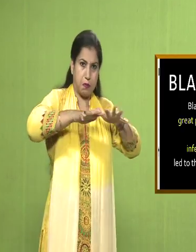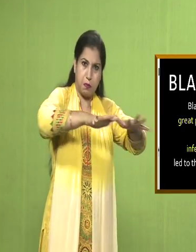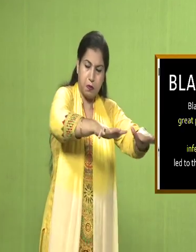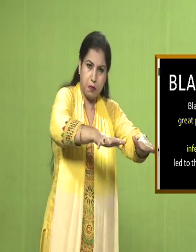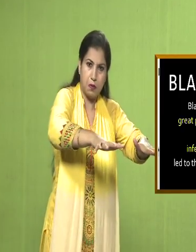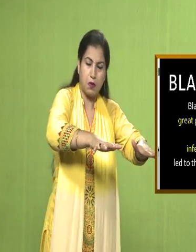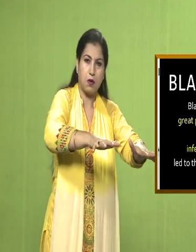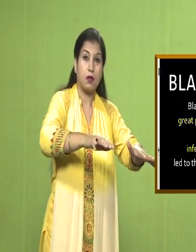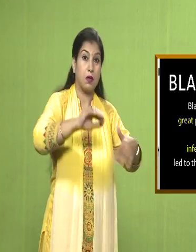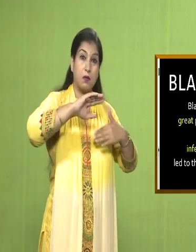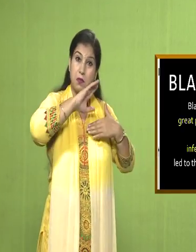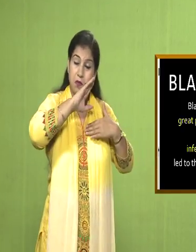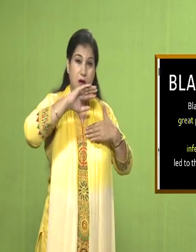or Black Plague,